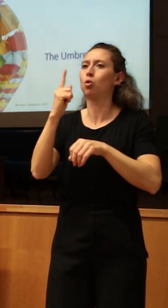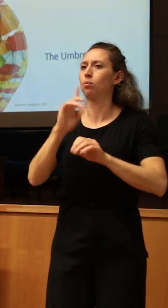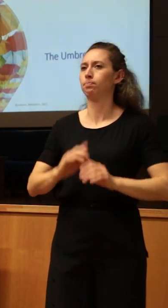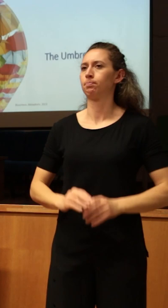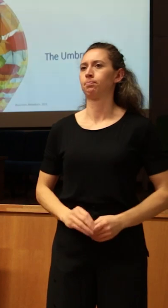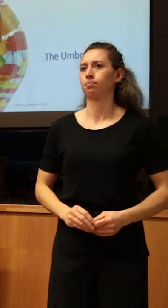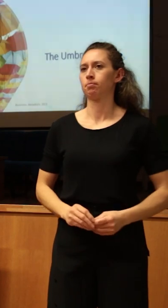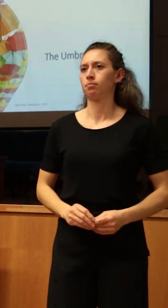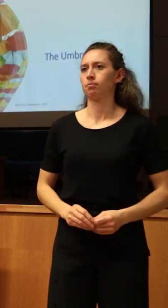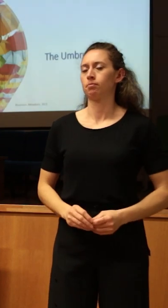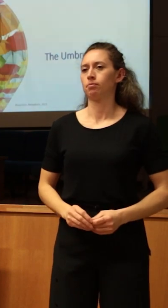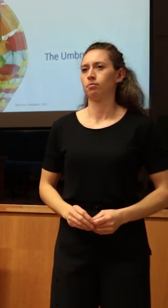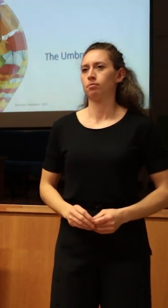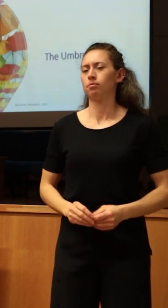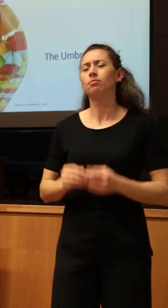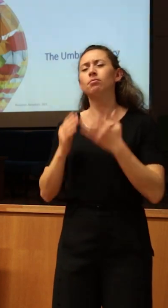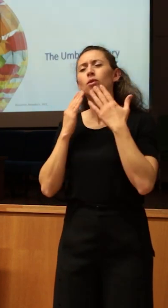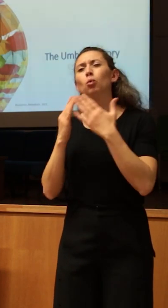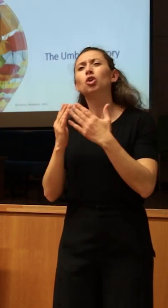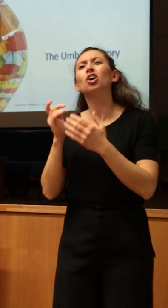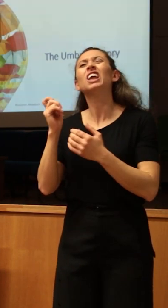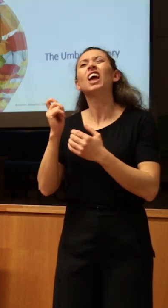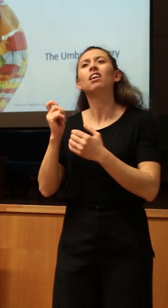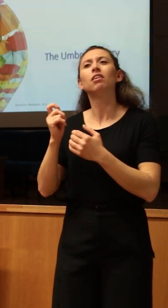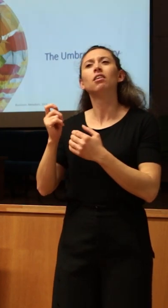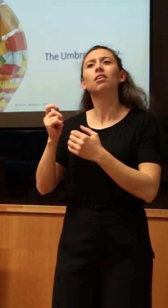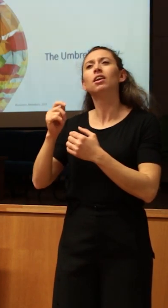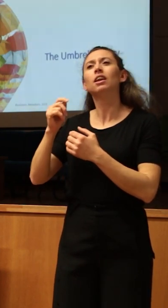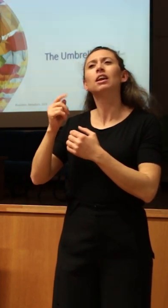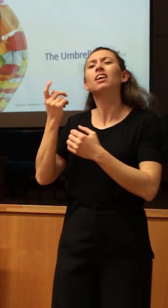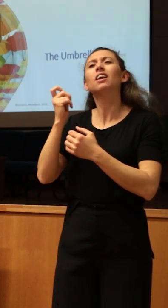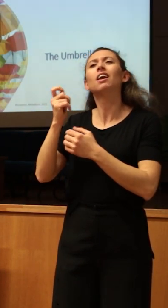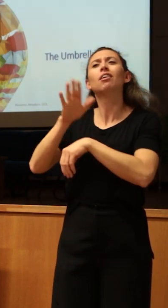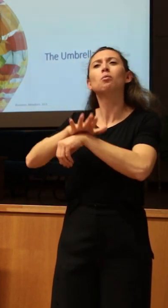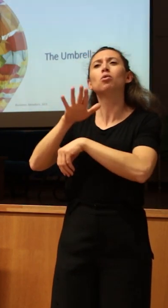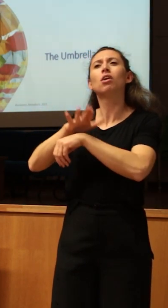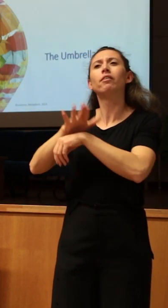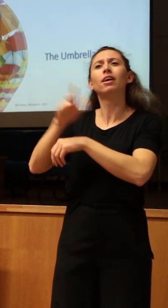moment. And who holds the bell? ¿Y quién hace sonar la campana? ¿Quién la tiene?